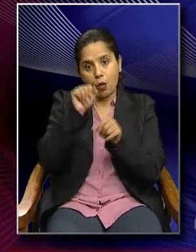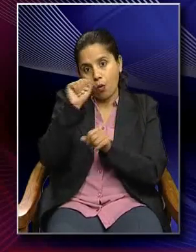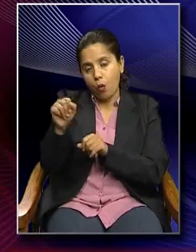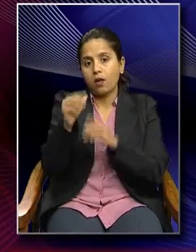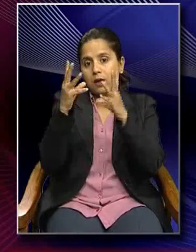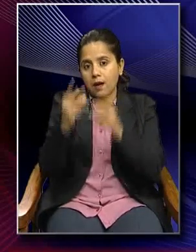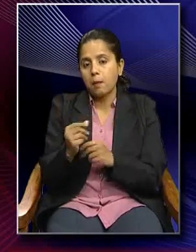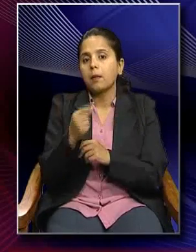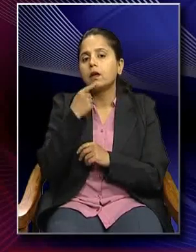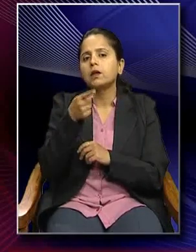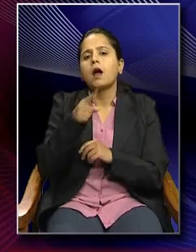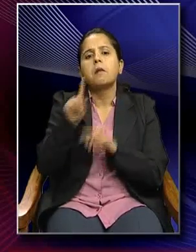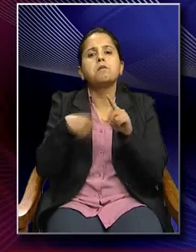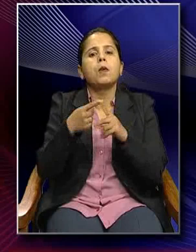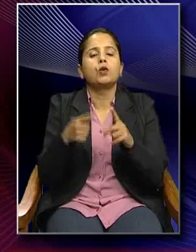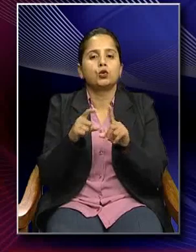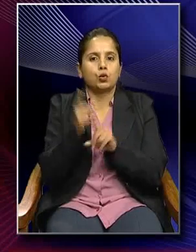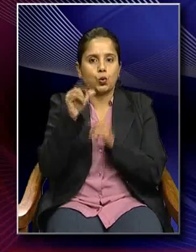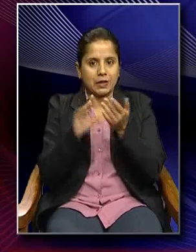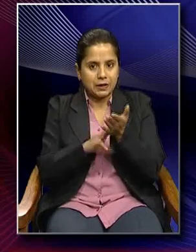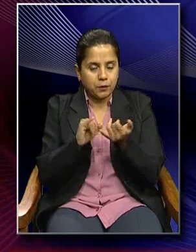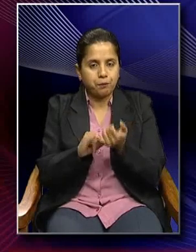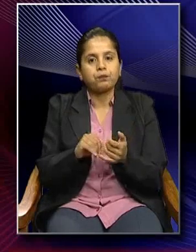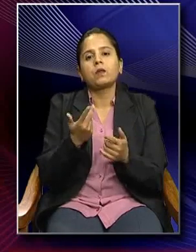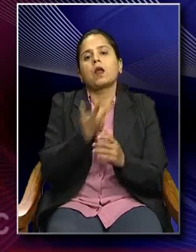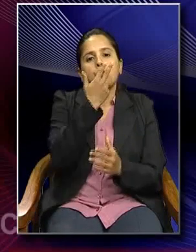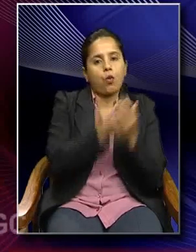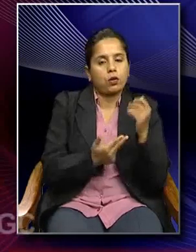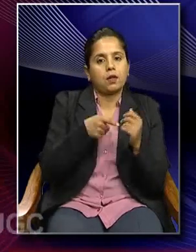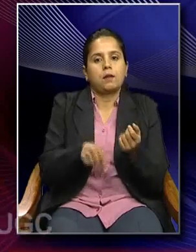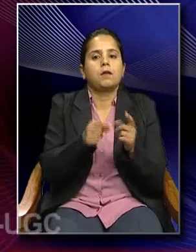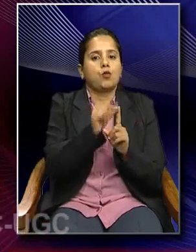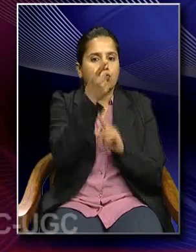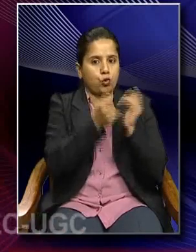more about the dualism of Purush and the Prakriti.